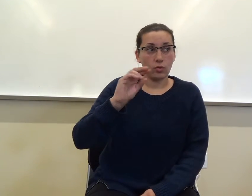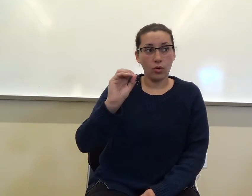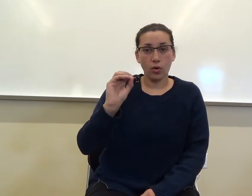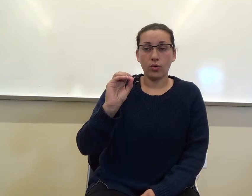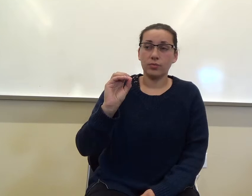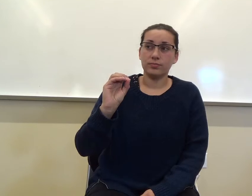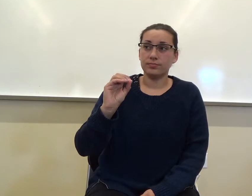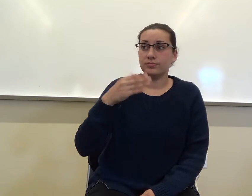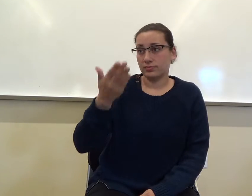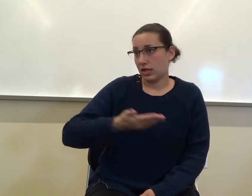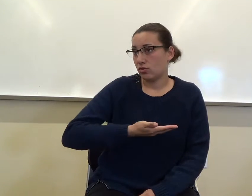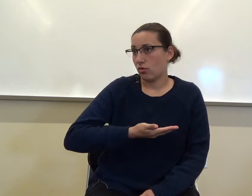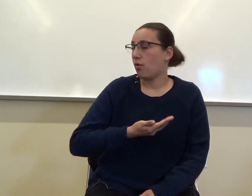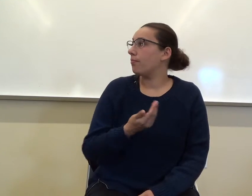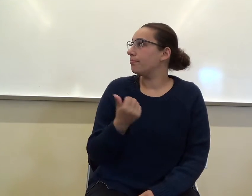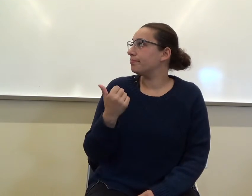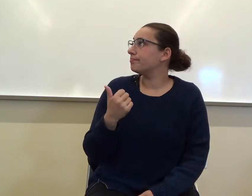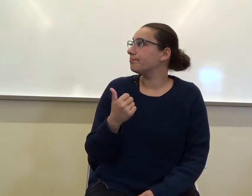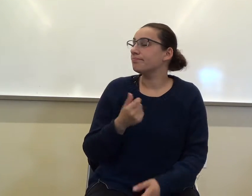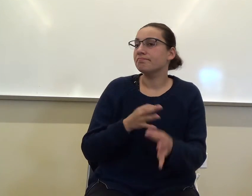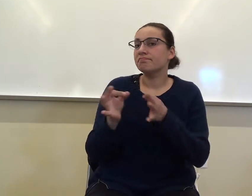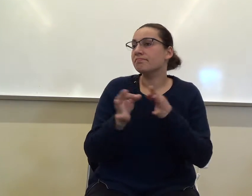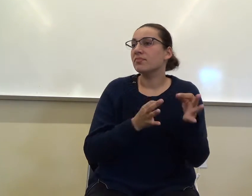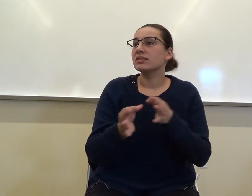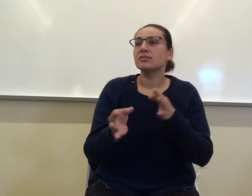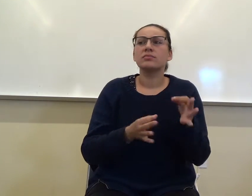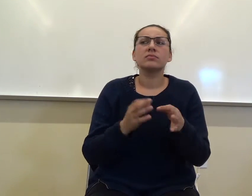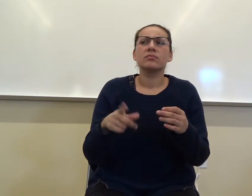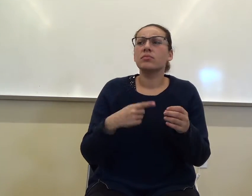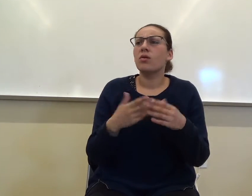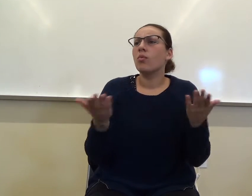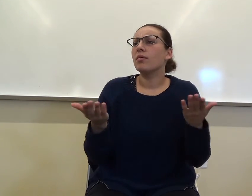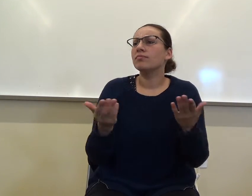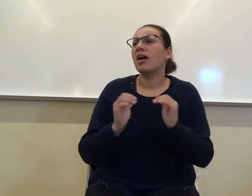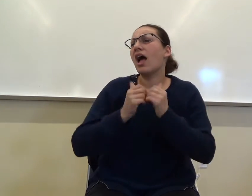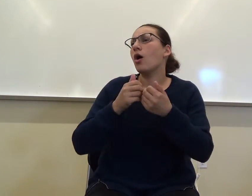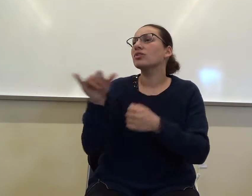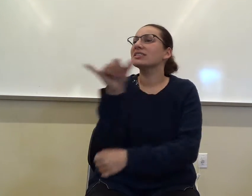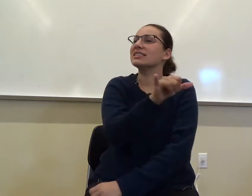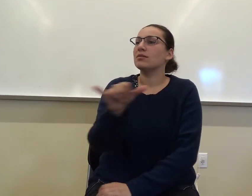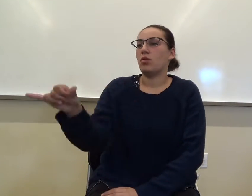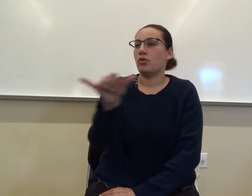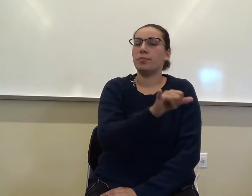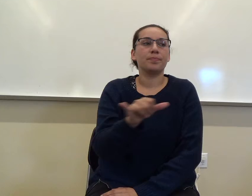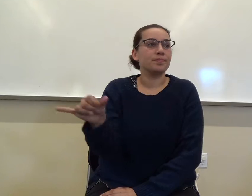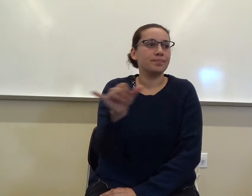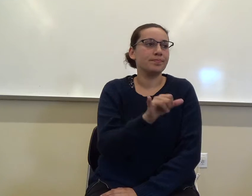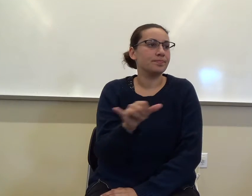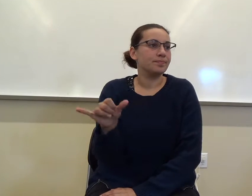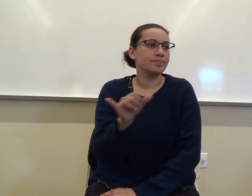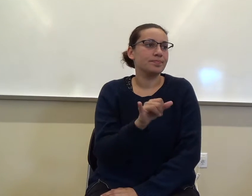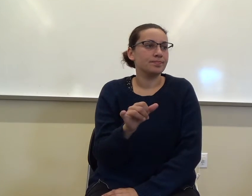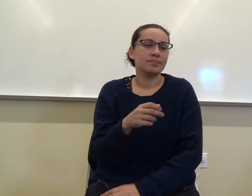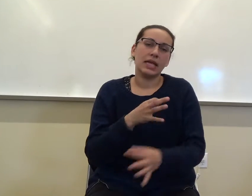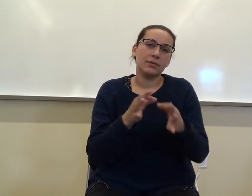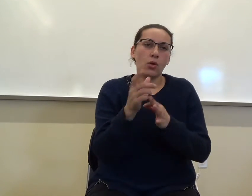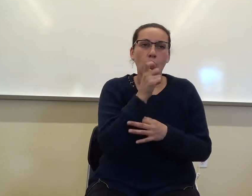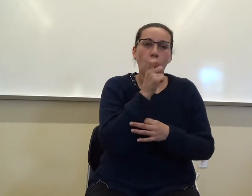which told about their similarities. So up to here, it told who they were, it told when they